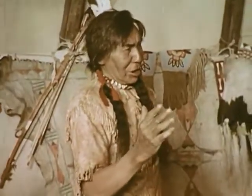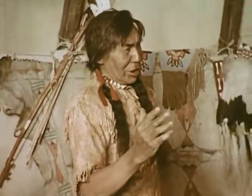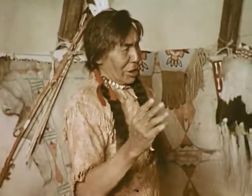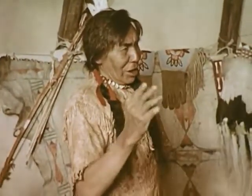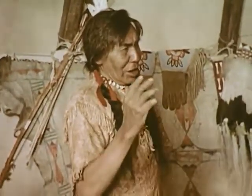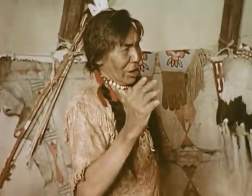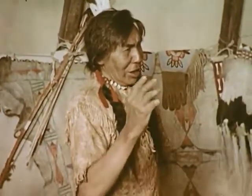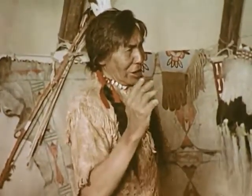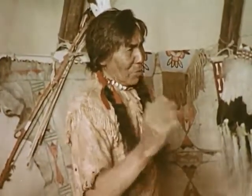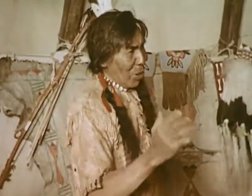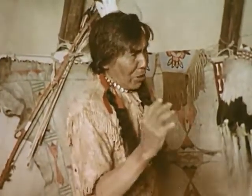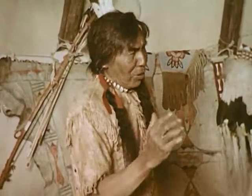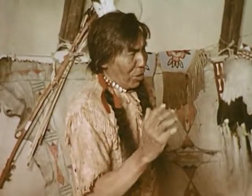hungry.